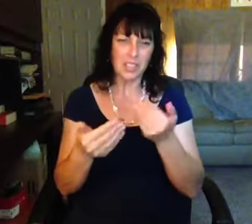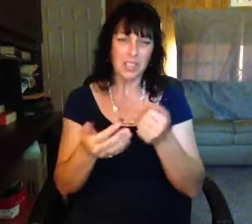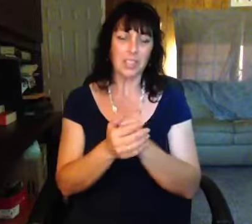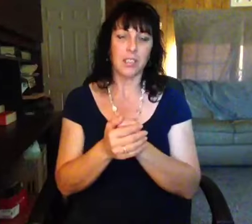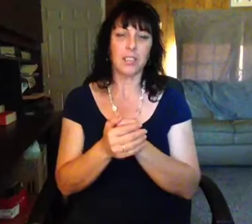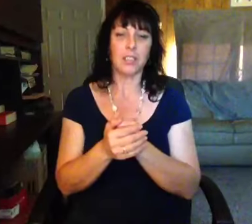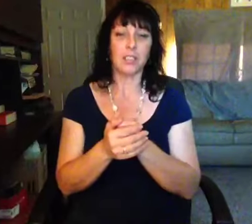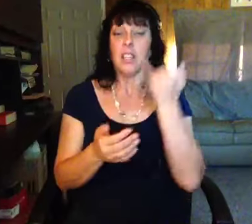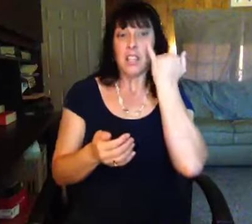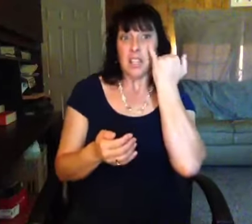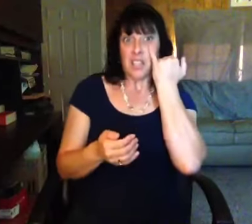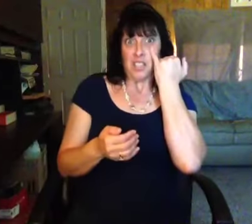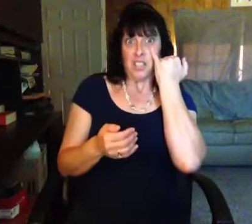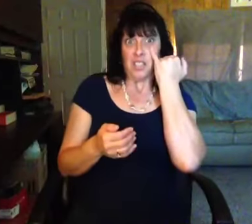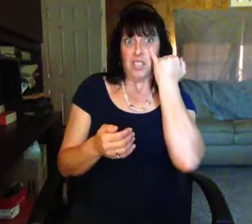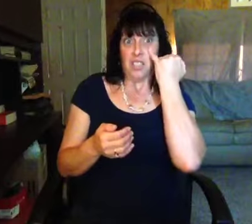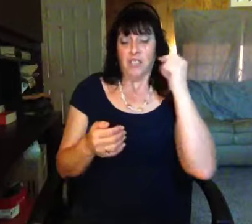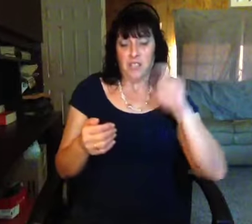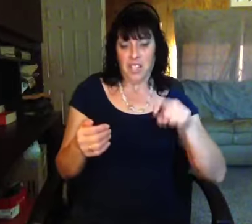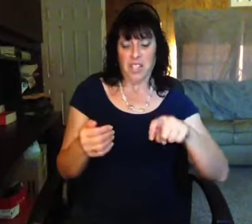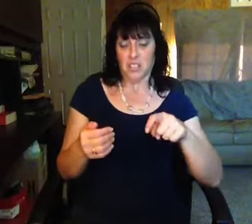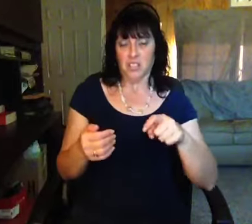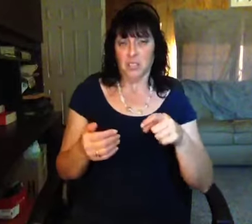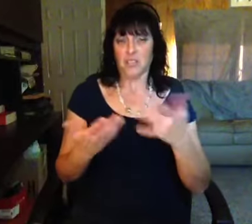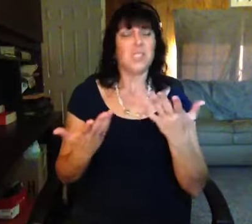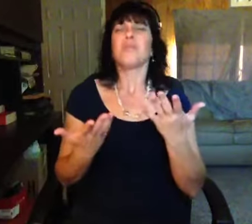is like, what a good strategy there is, we can.